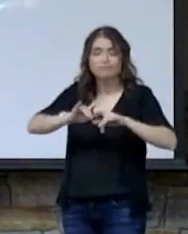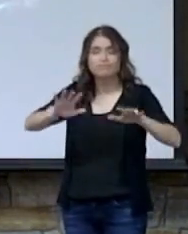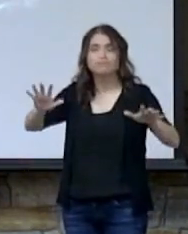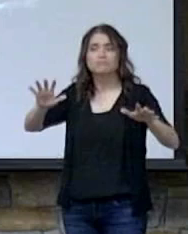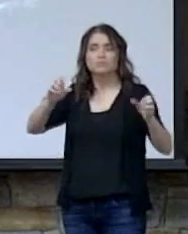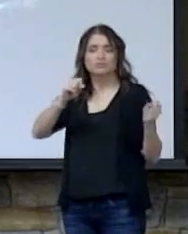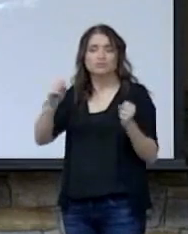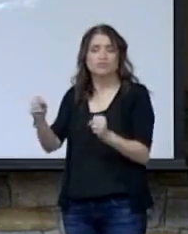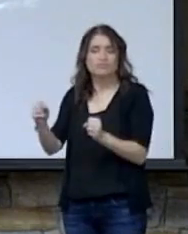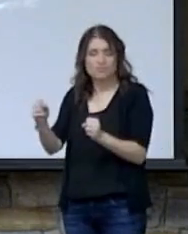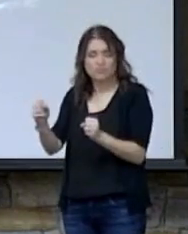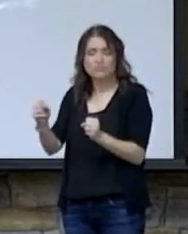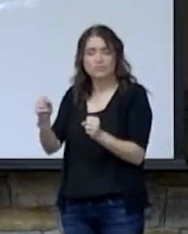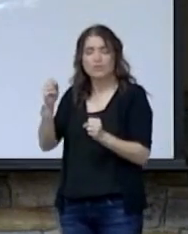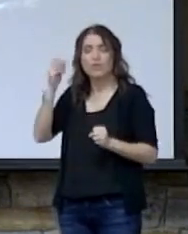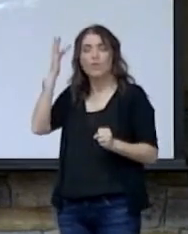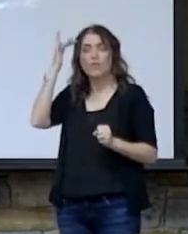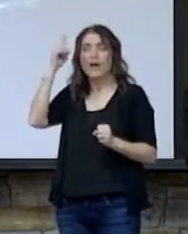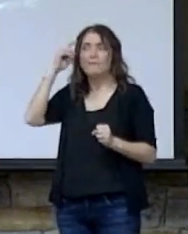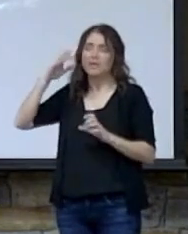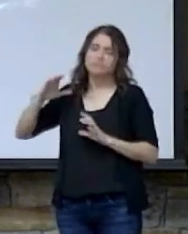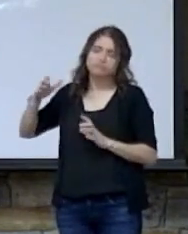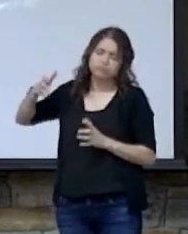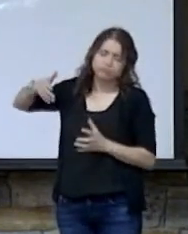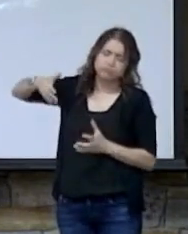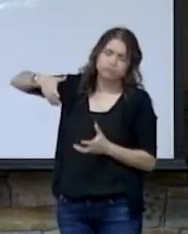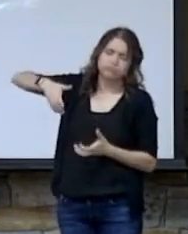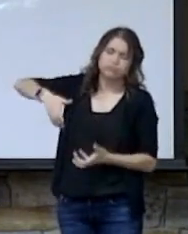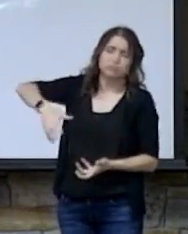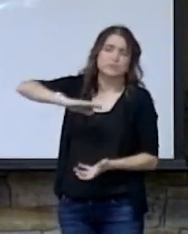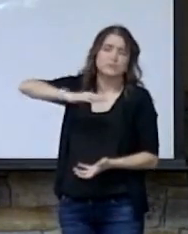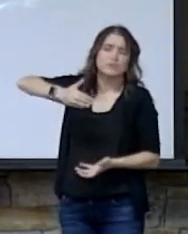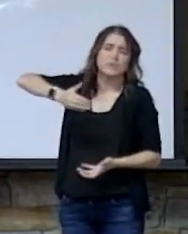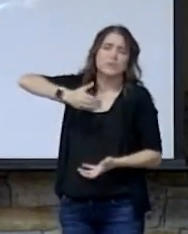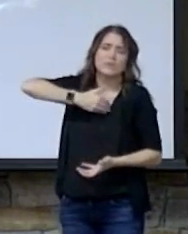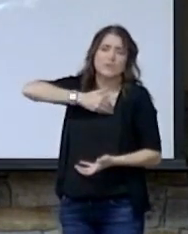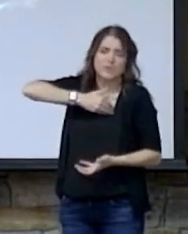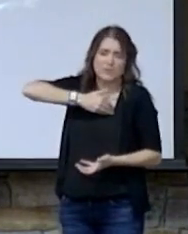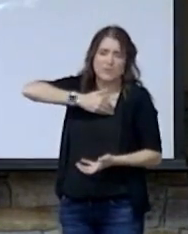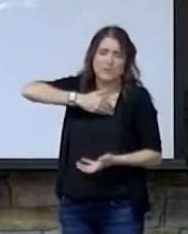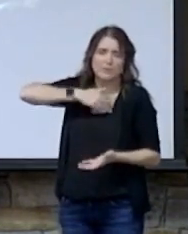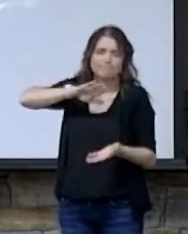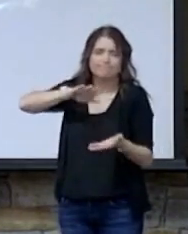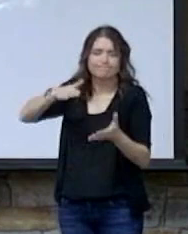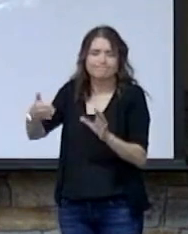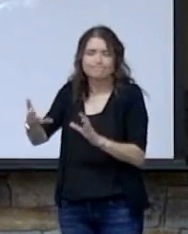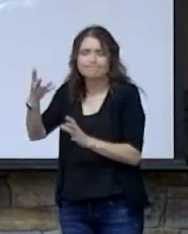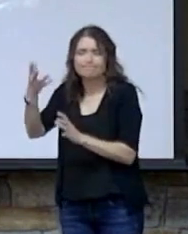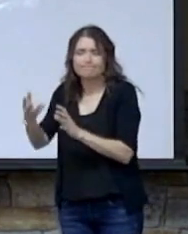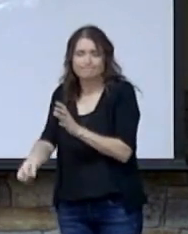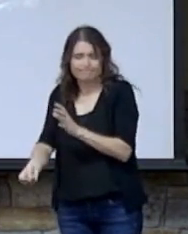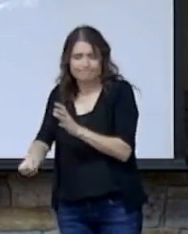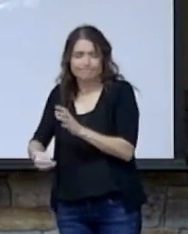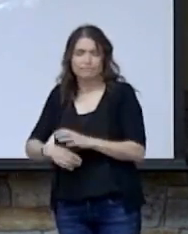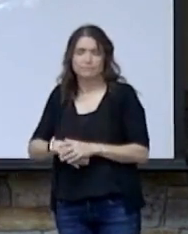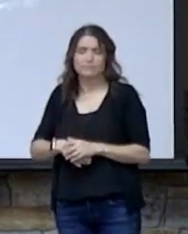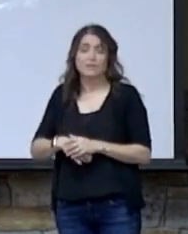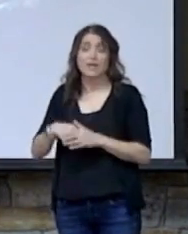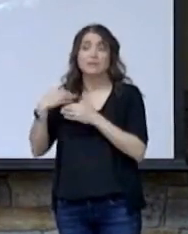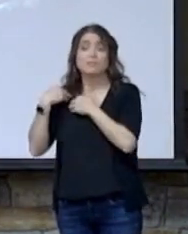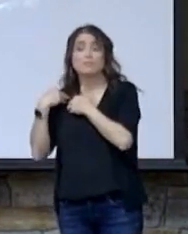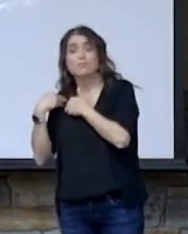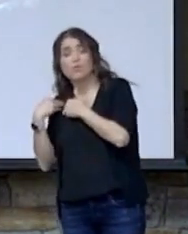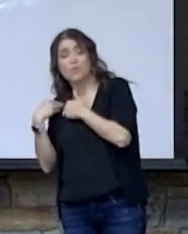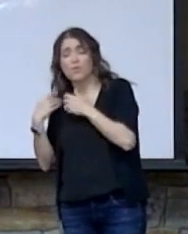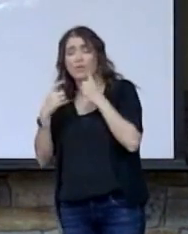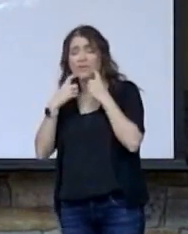strong, because He poured out His soul to death and was numbered with the transgressors. Yet He bore the sin